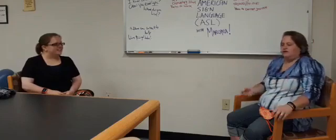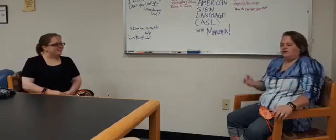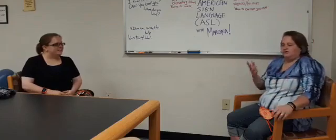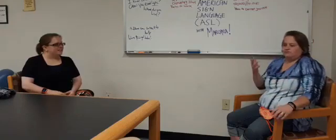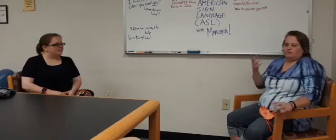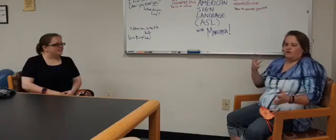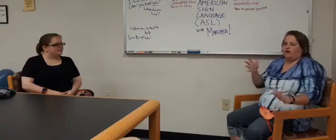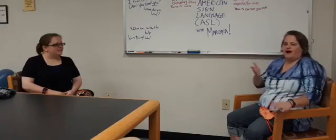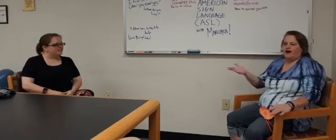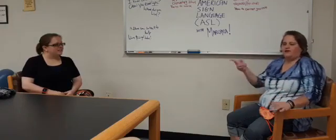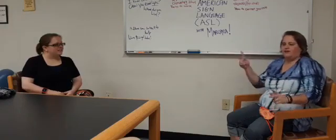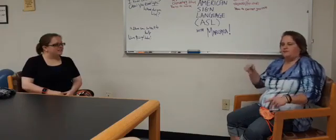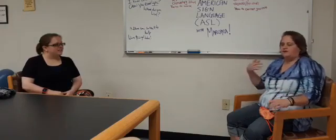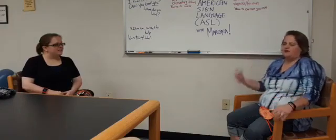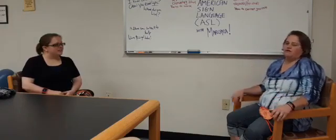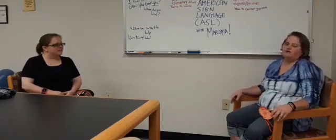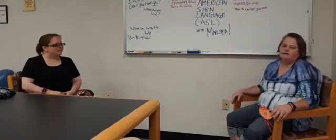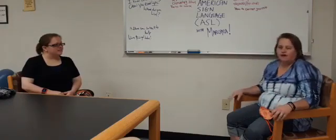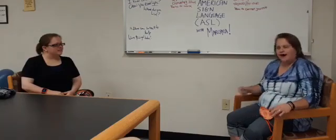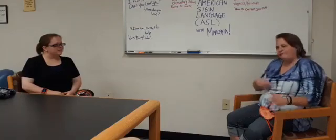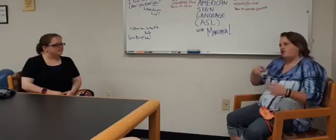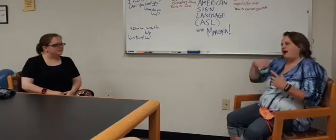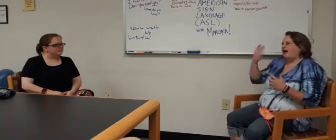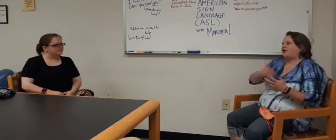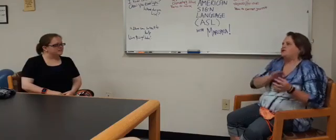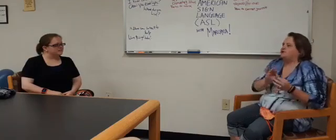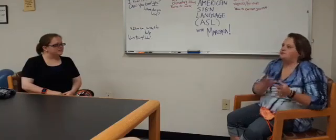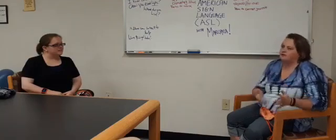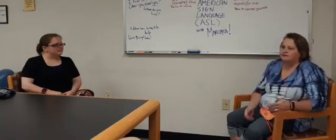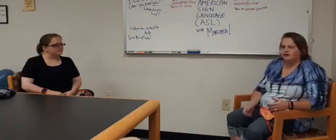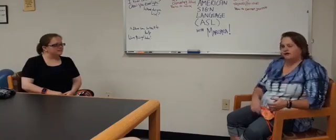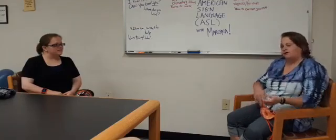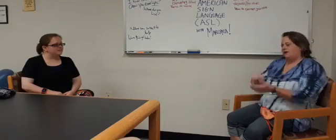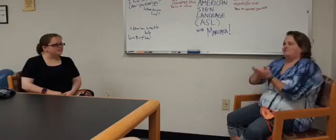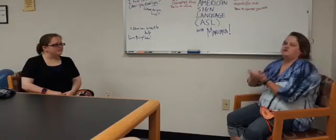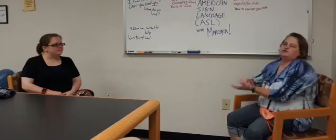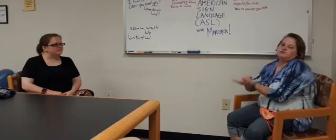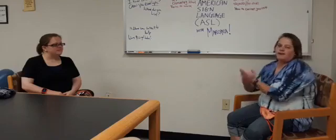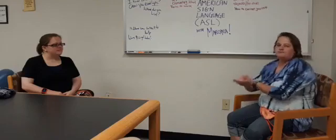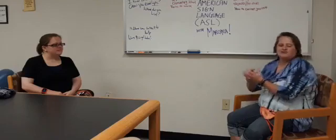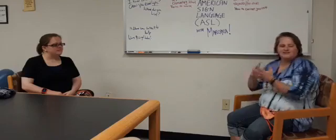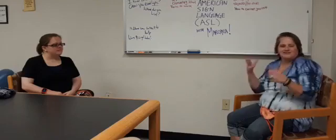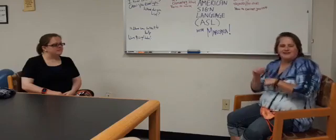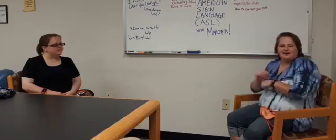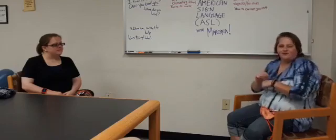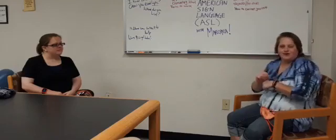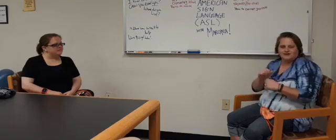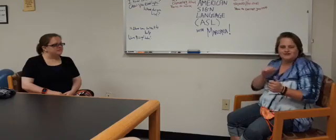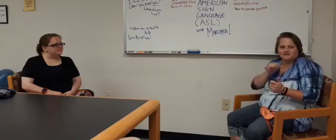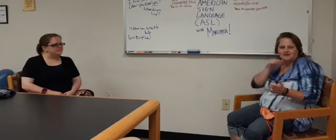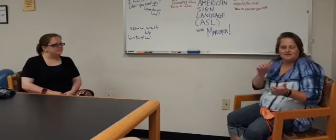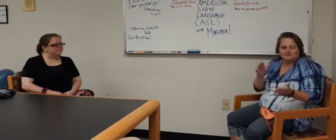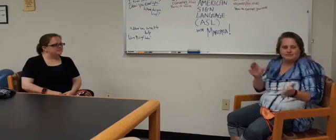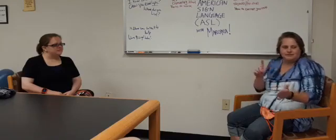you don't want to hire that person. Oh, I have to hire a interpreter. Oh, I have to, the people say, well, it's not a big deal